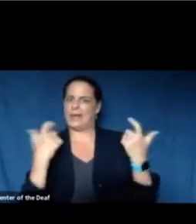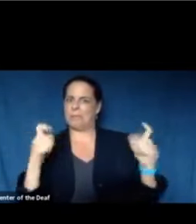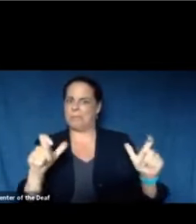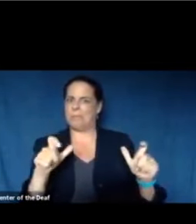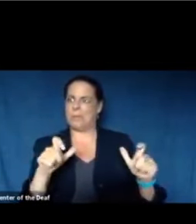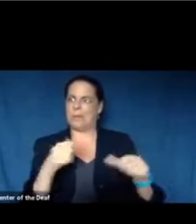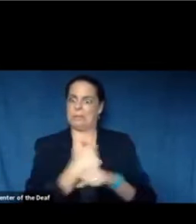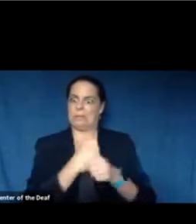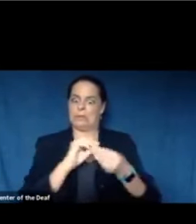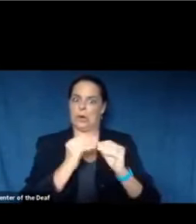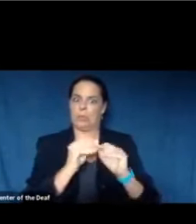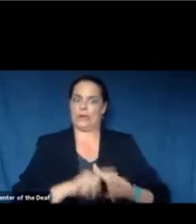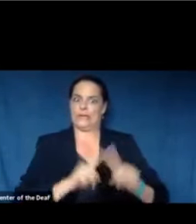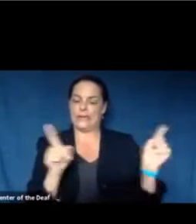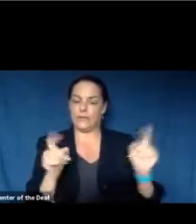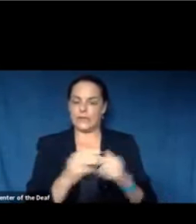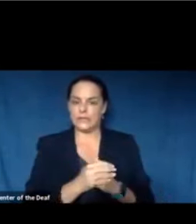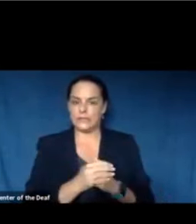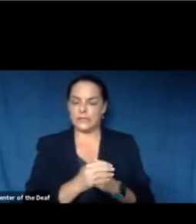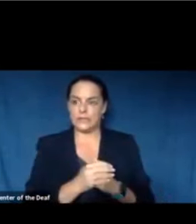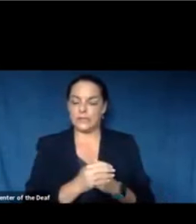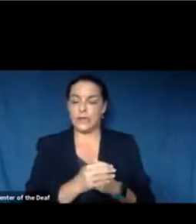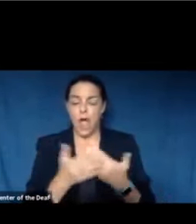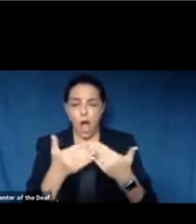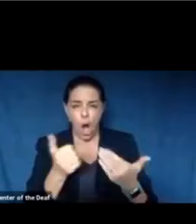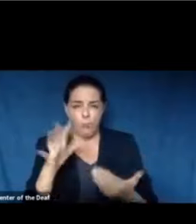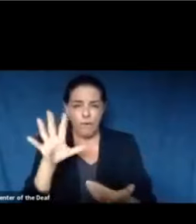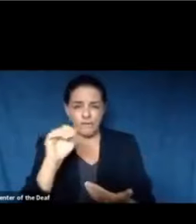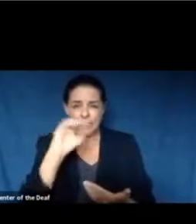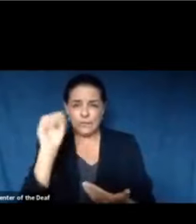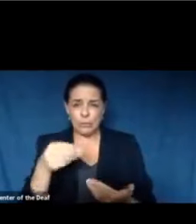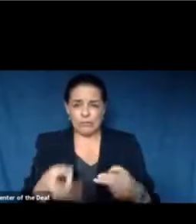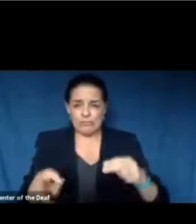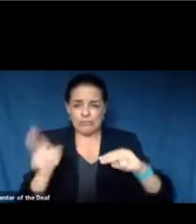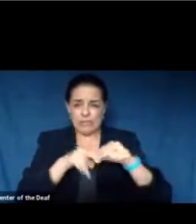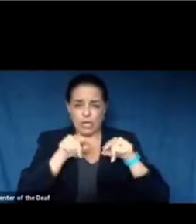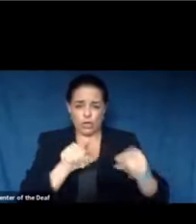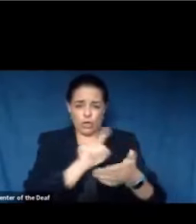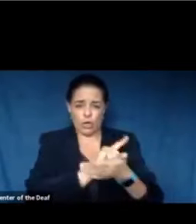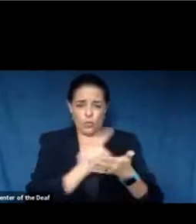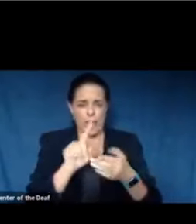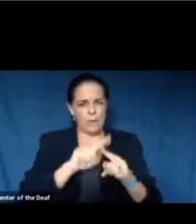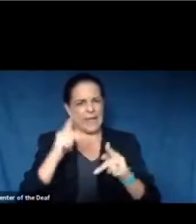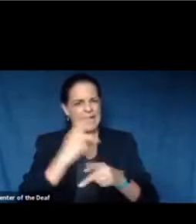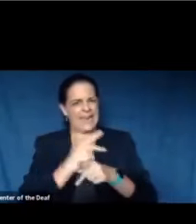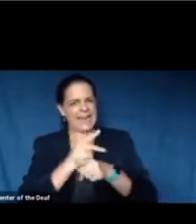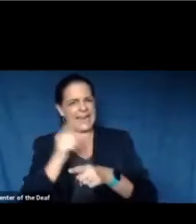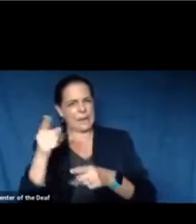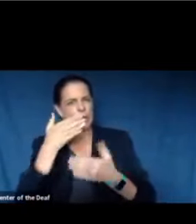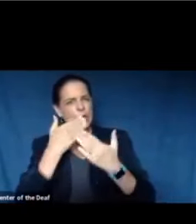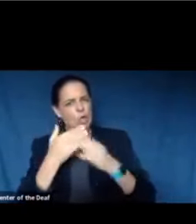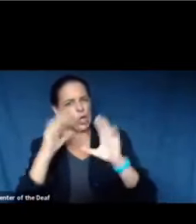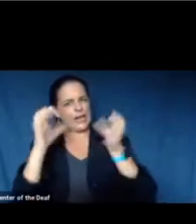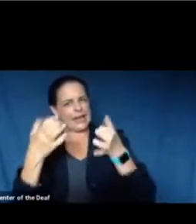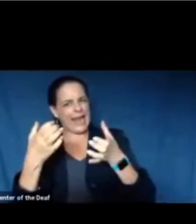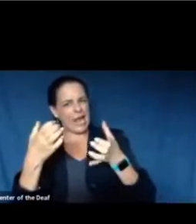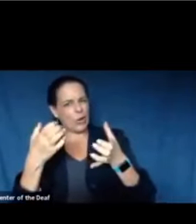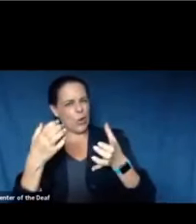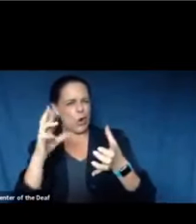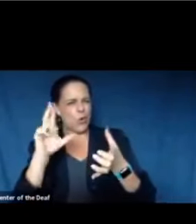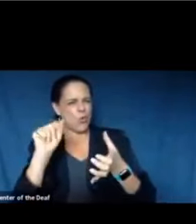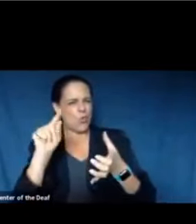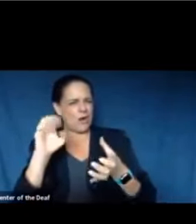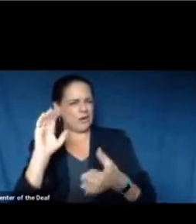difference. To have a nearly 50% increase in a week and keep the rating in the good category seems odd.